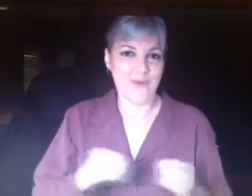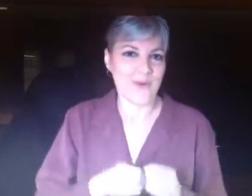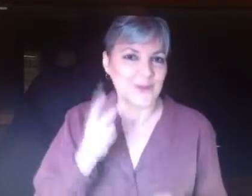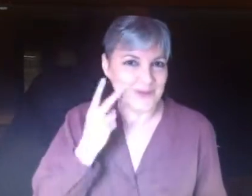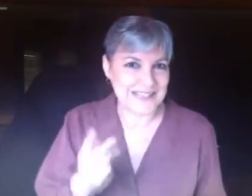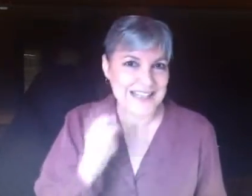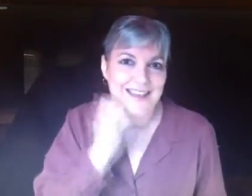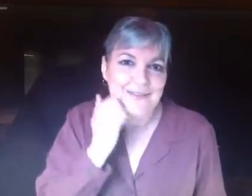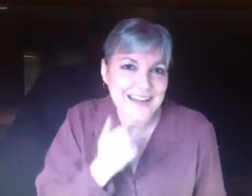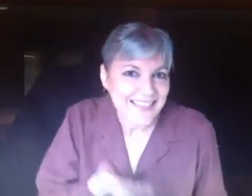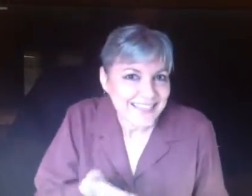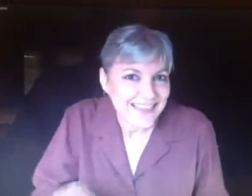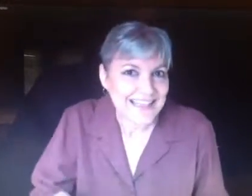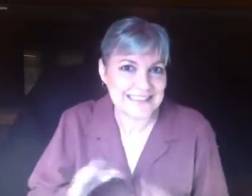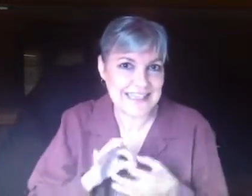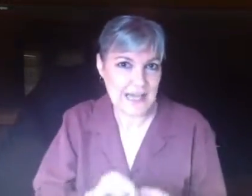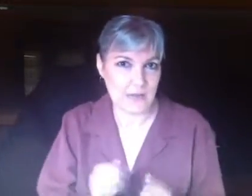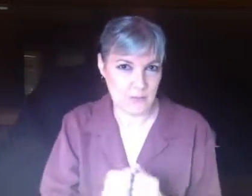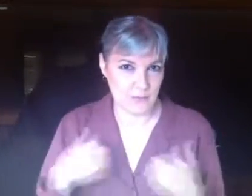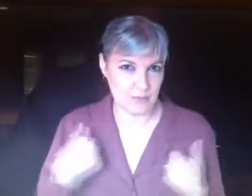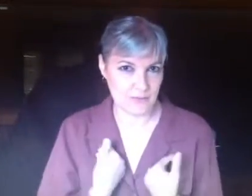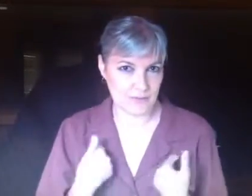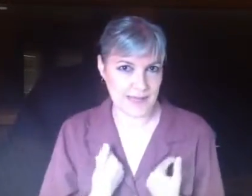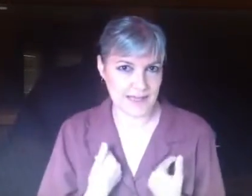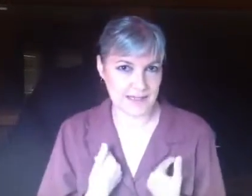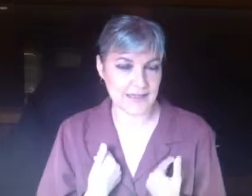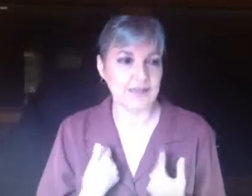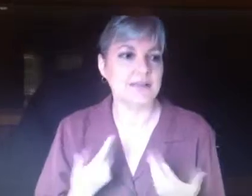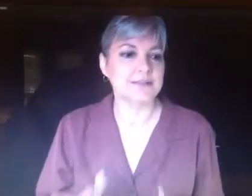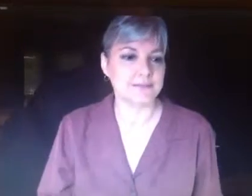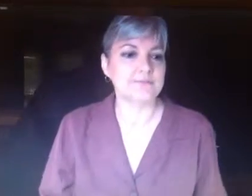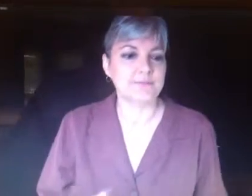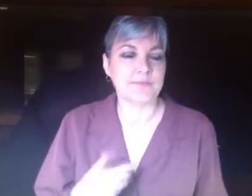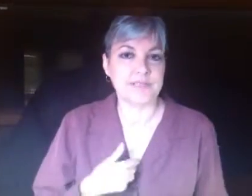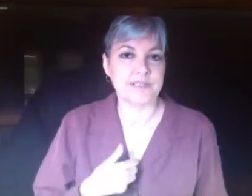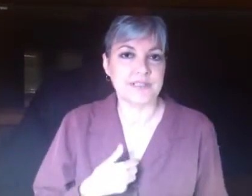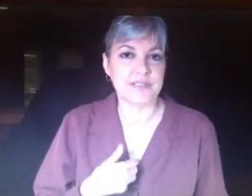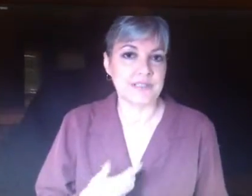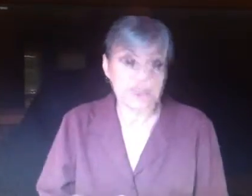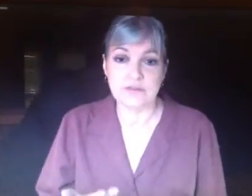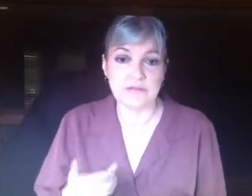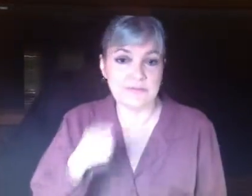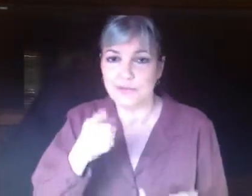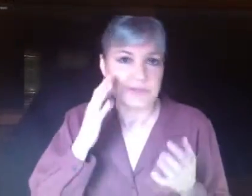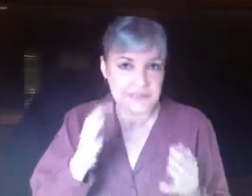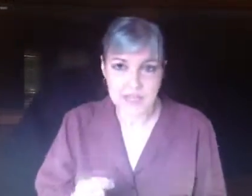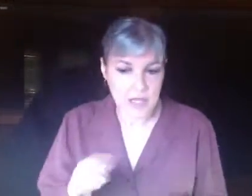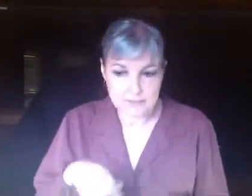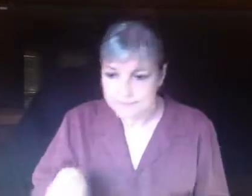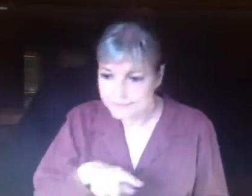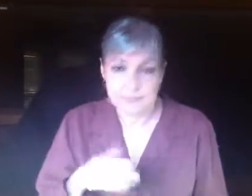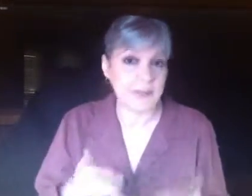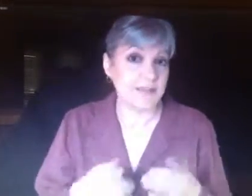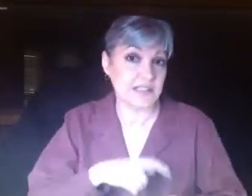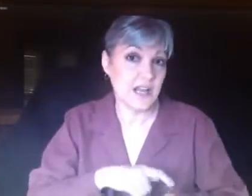That can hurt you in a lot of ways because it's things that you have an emotional connection to because it reminds you of the